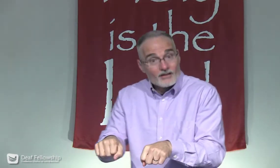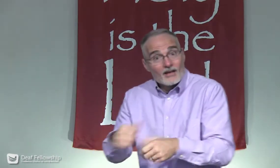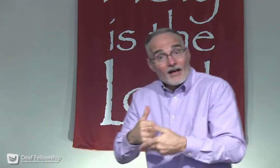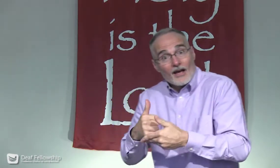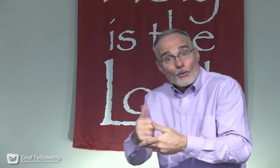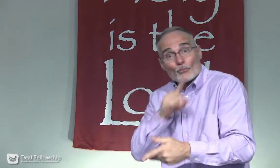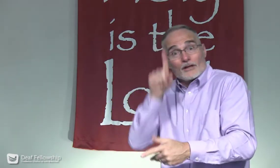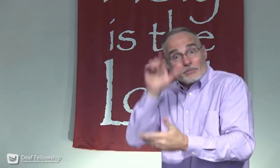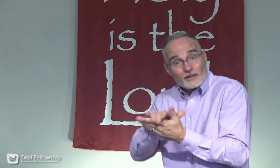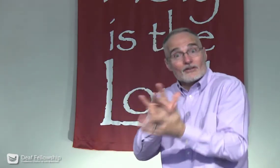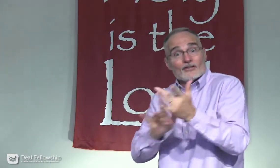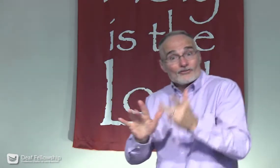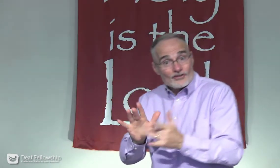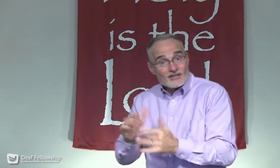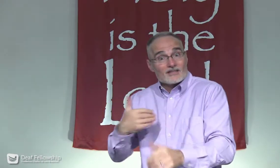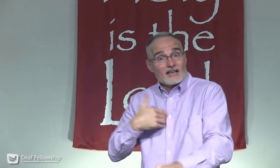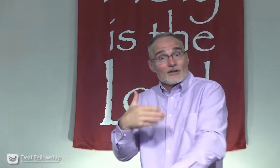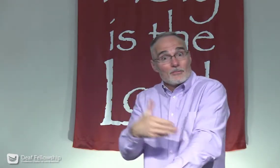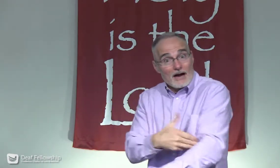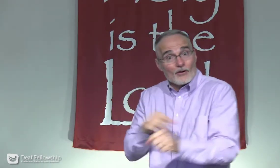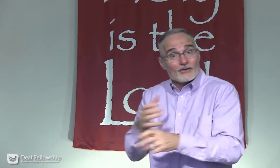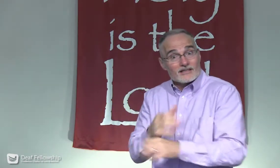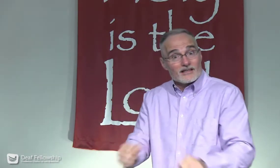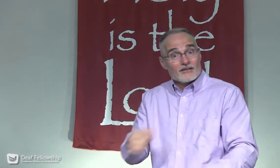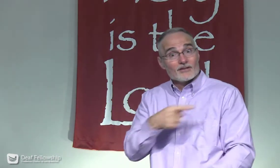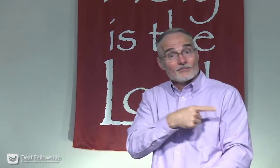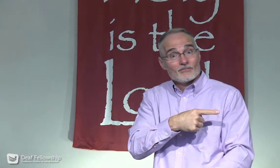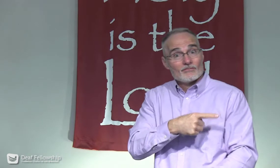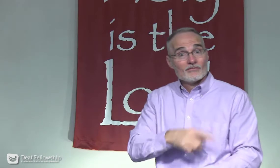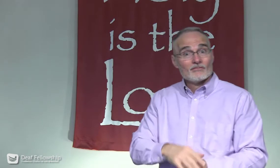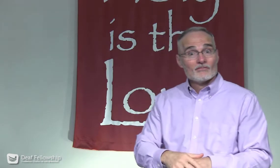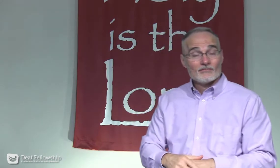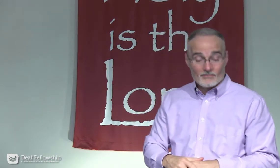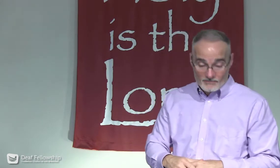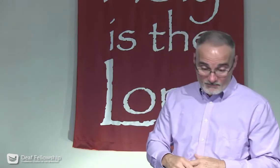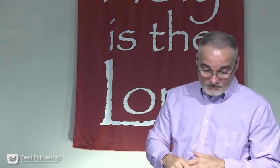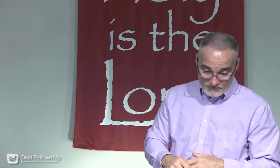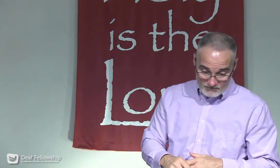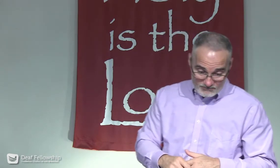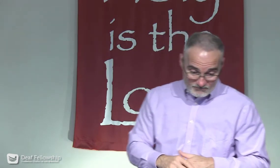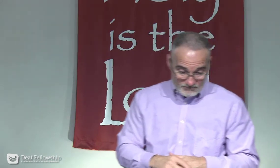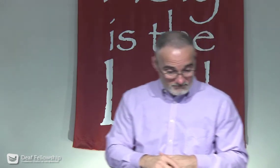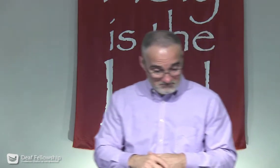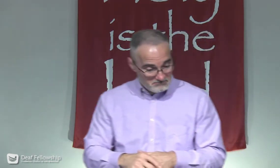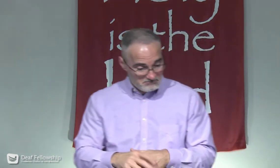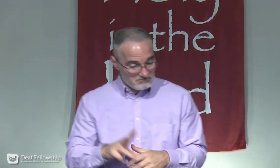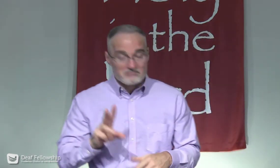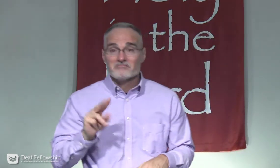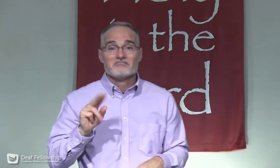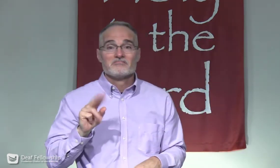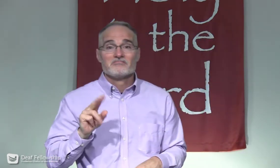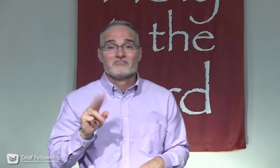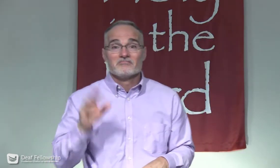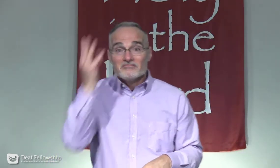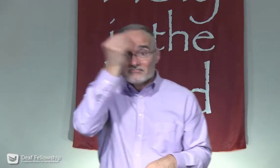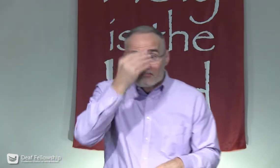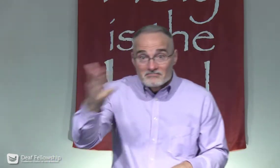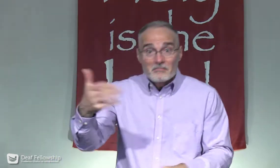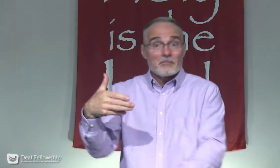really believe that Jesus could help, that he had the power to save him? No.